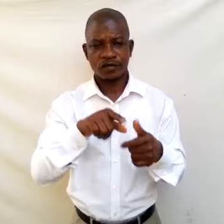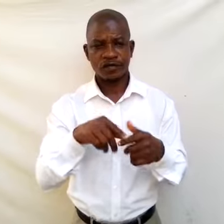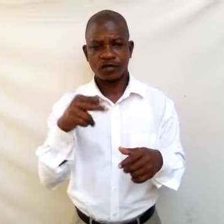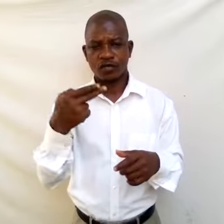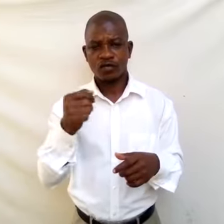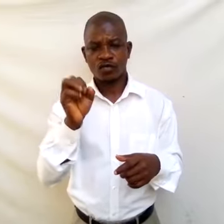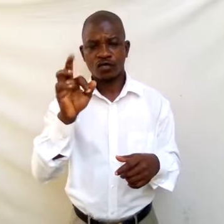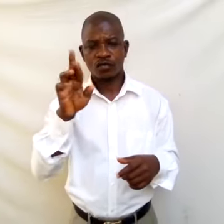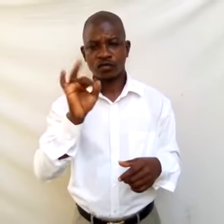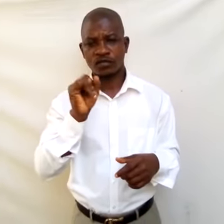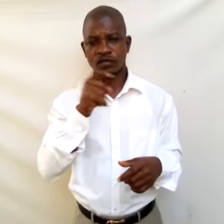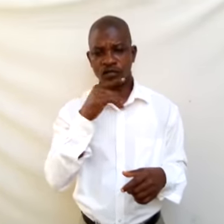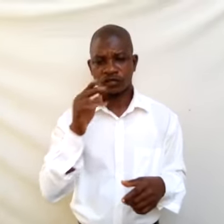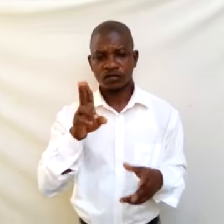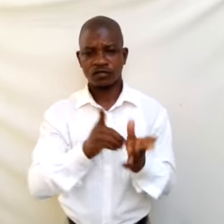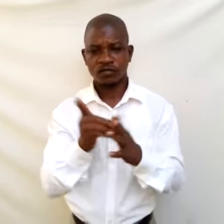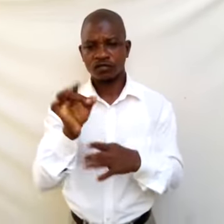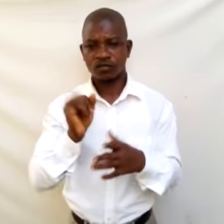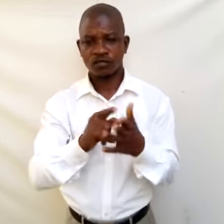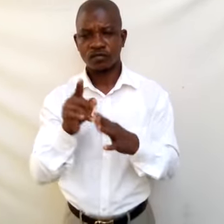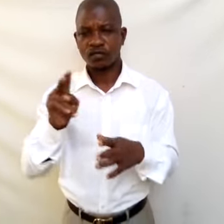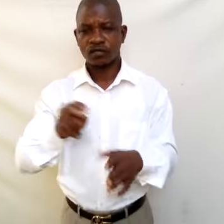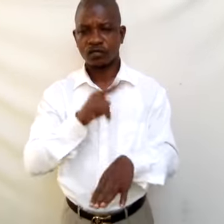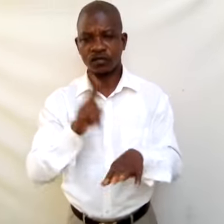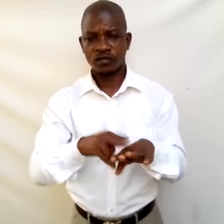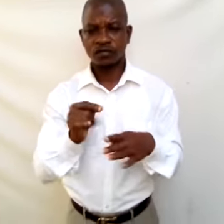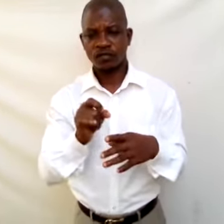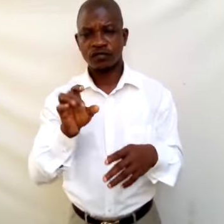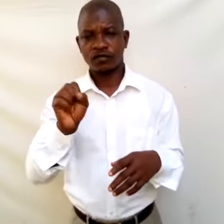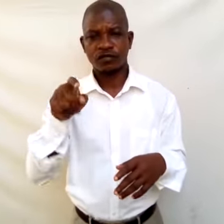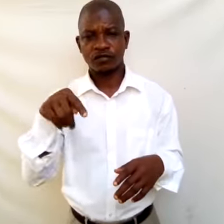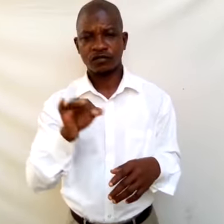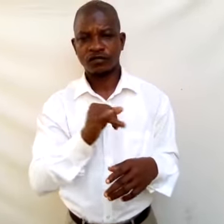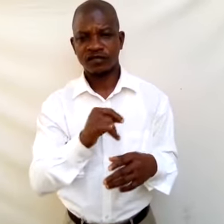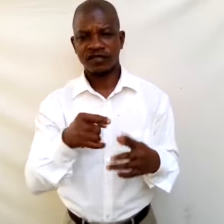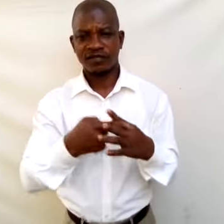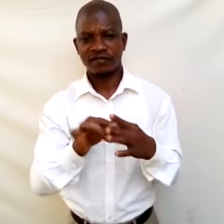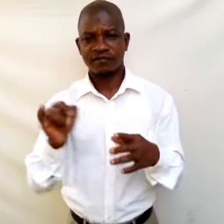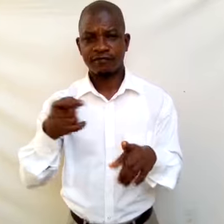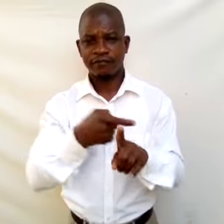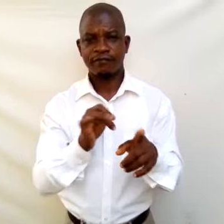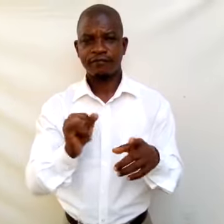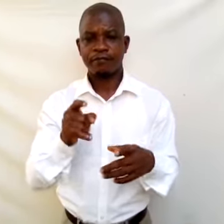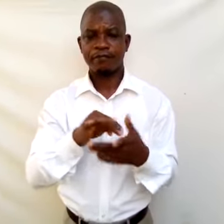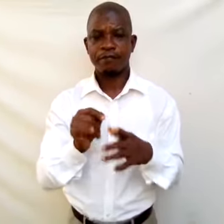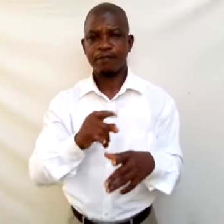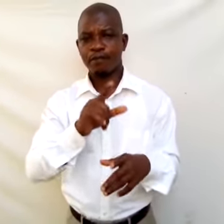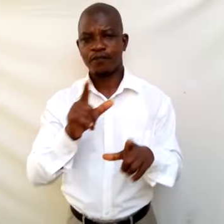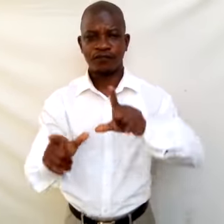horizontally, due to the nature of the specimen. Starting from the left side of your answer